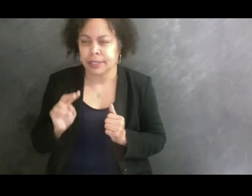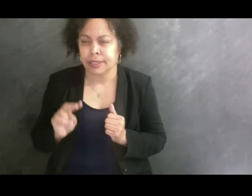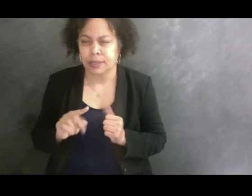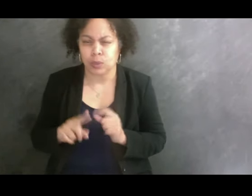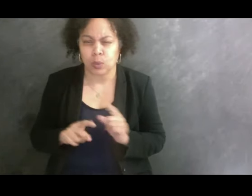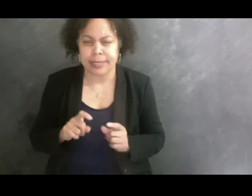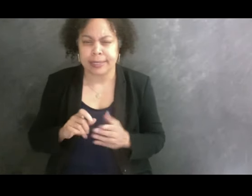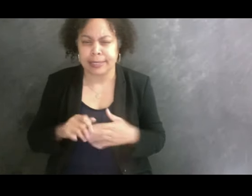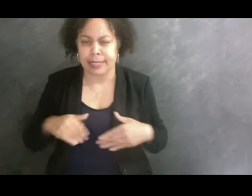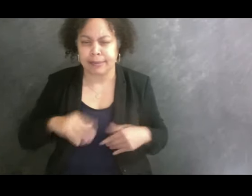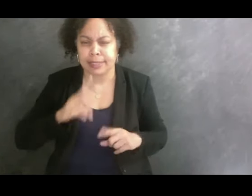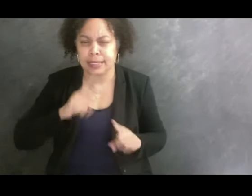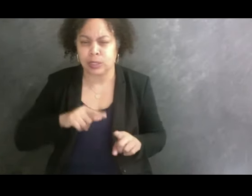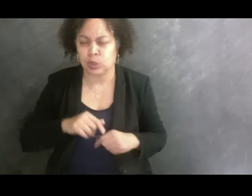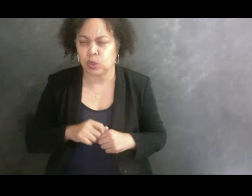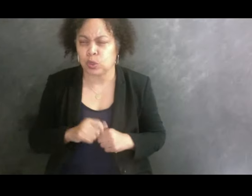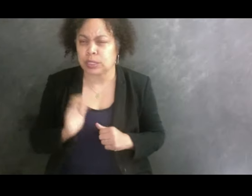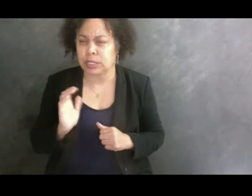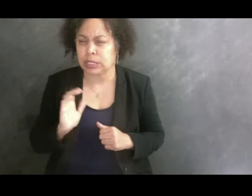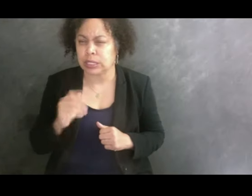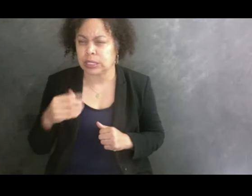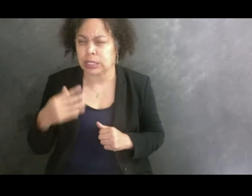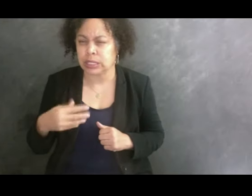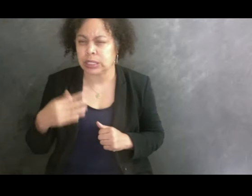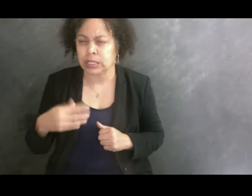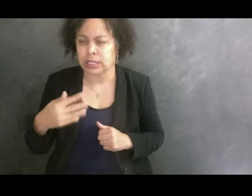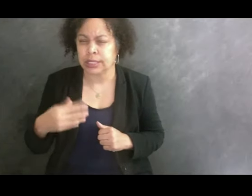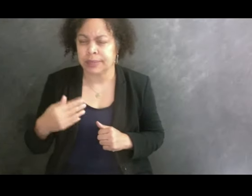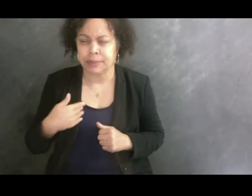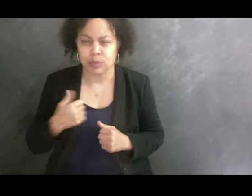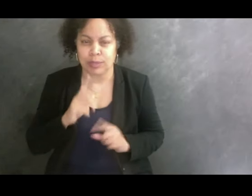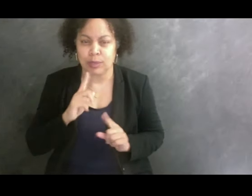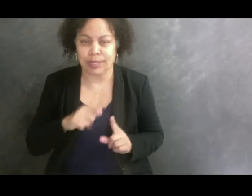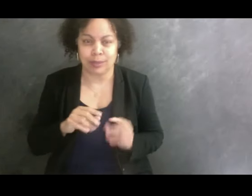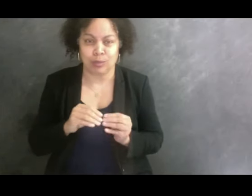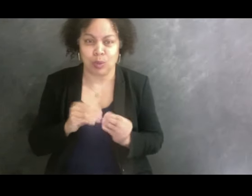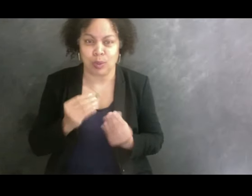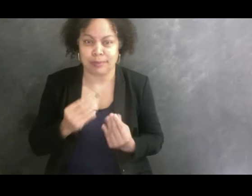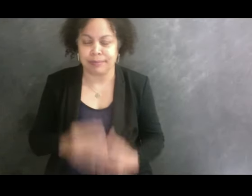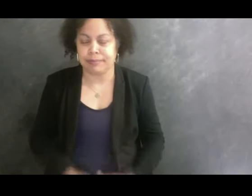I haven't answered at all, just so we get a broad range of information out there.